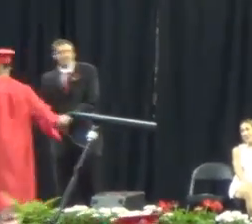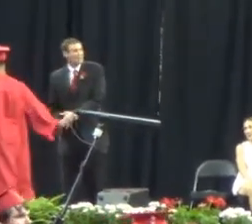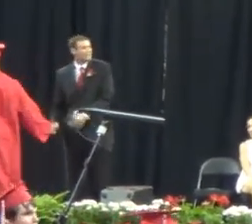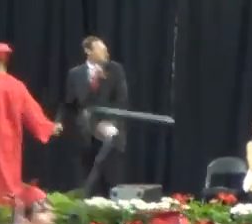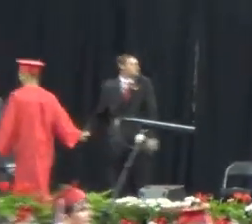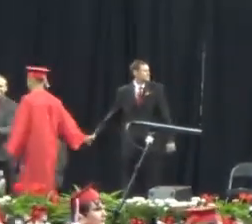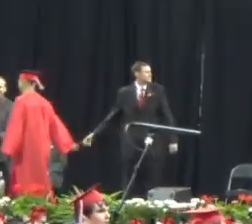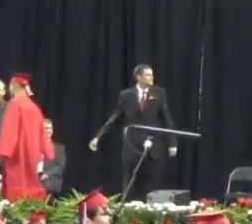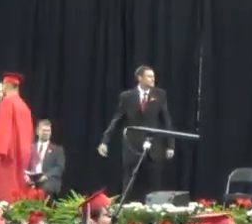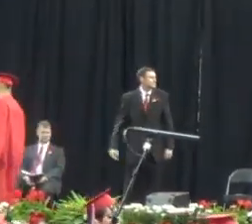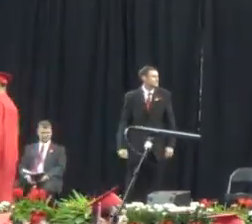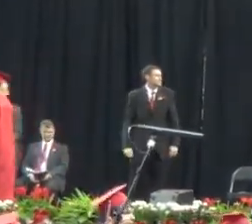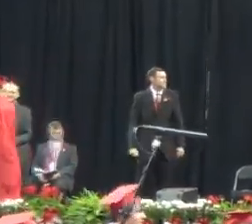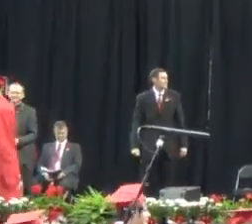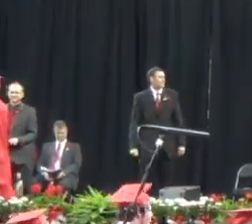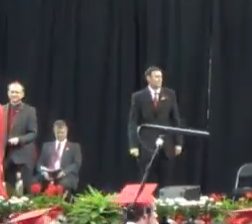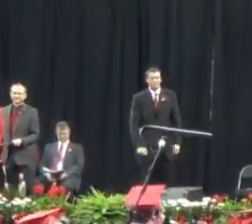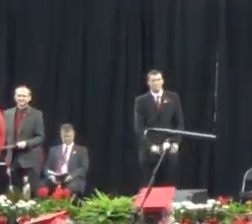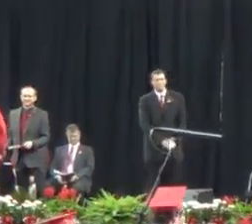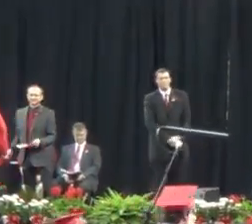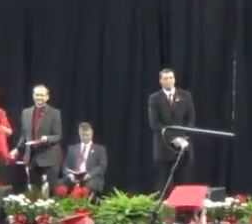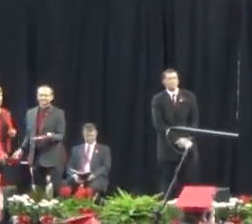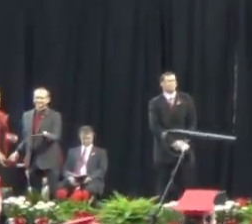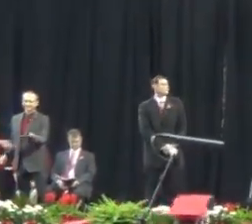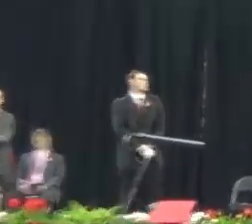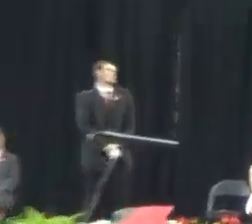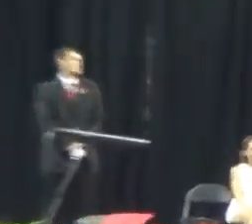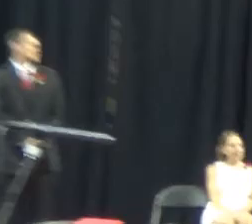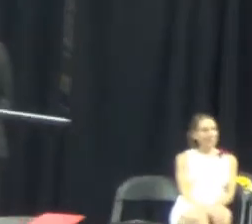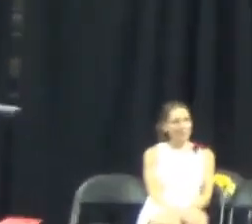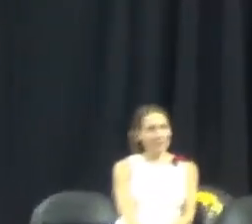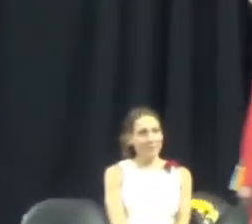Yeah. Kevin Brooks. Kevin!